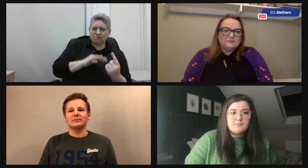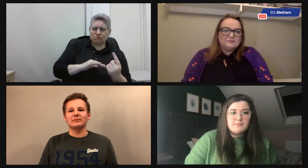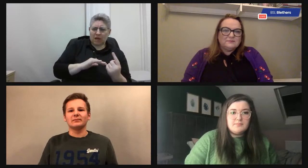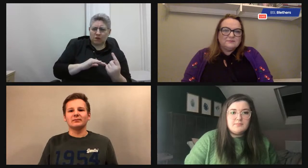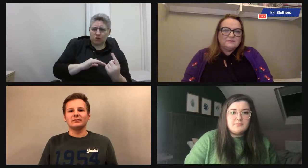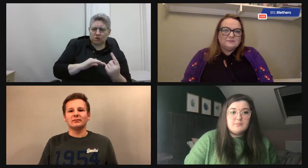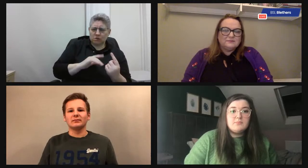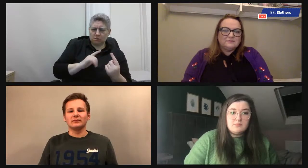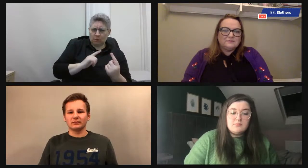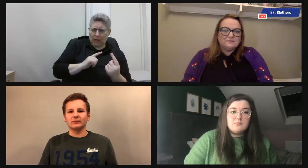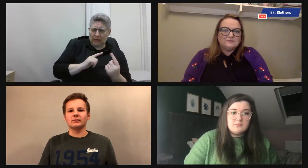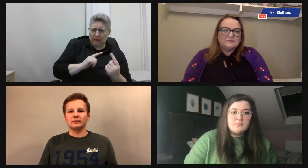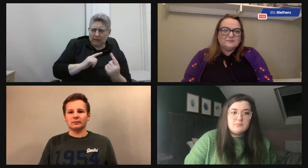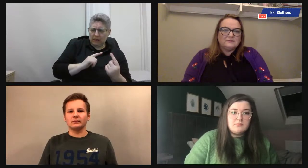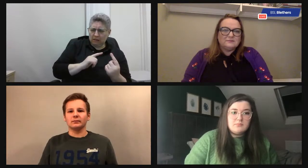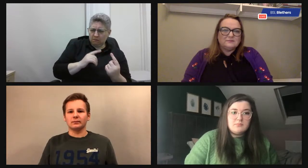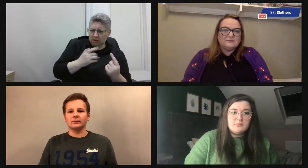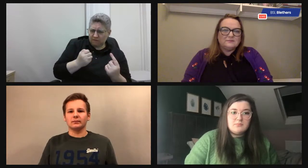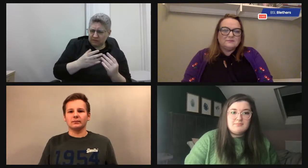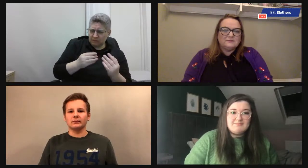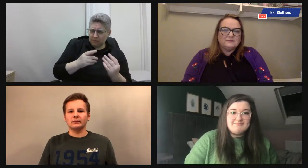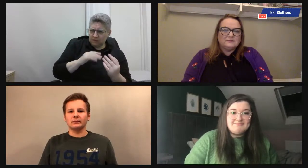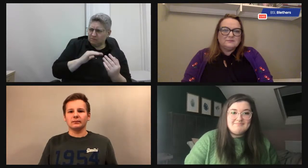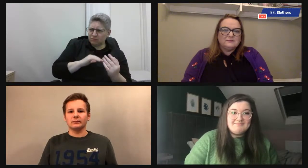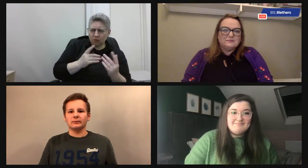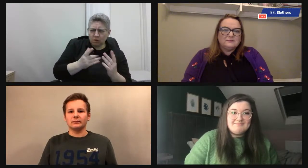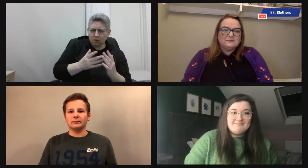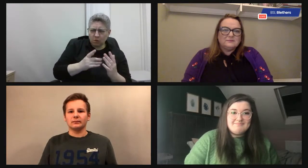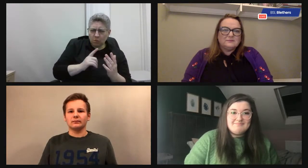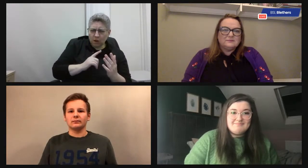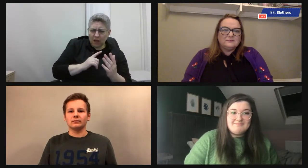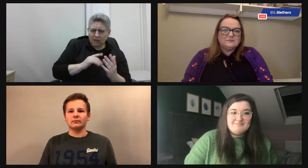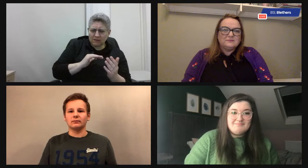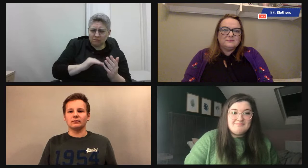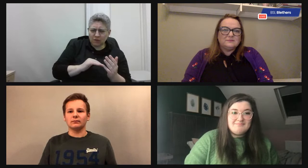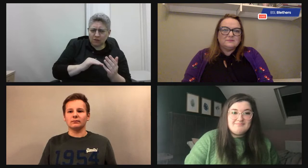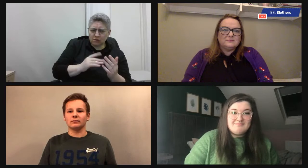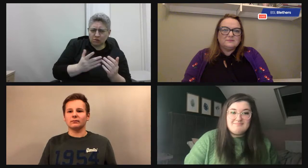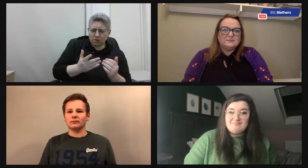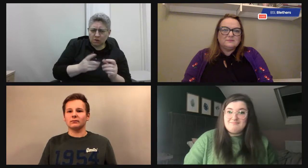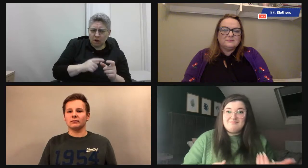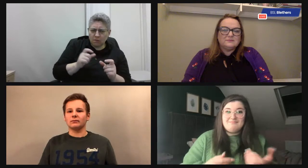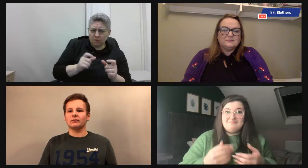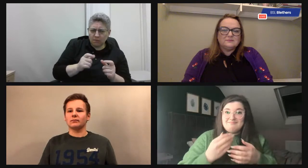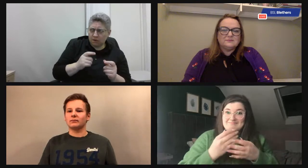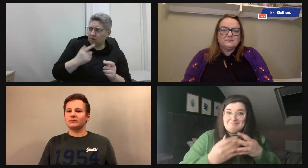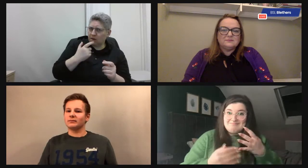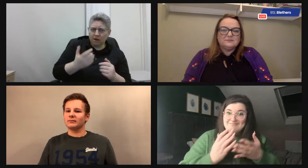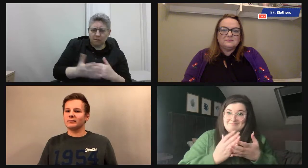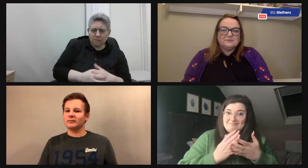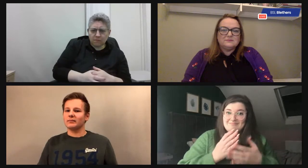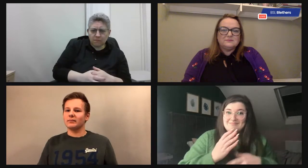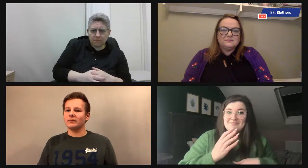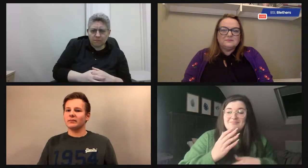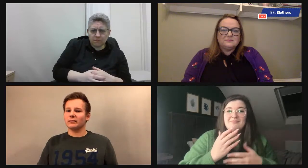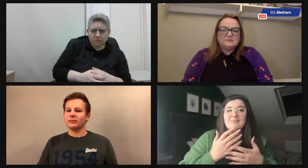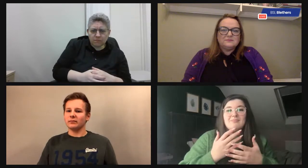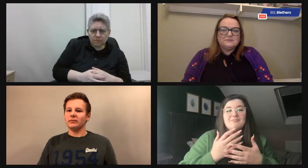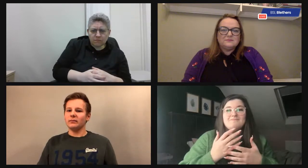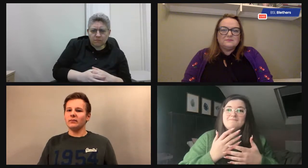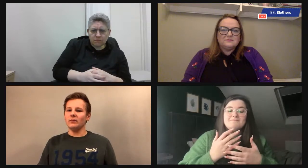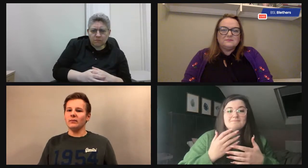bit for a moment. You talked about depression. Why do you think people are getting depressed? What's going on there?